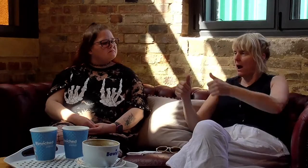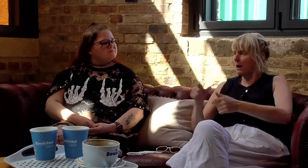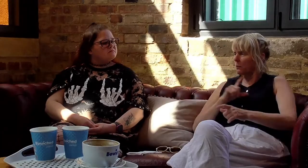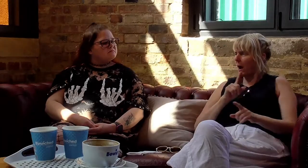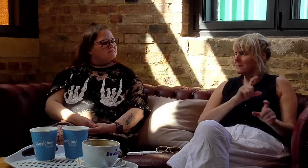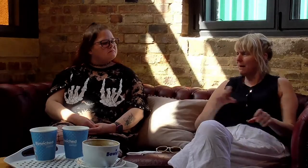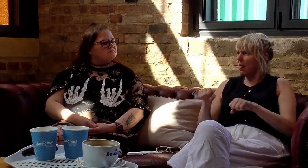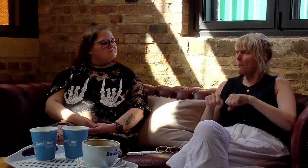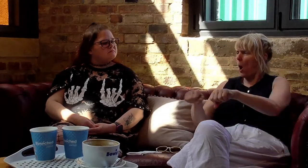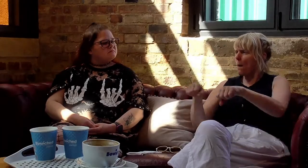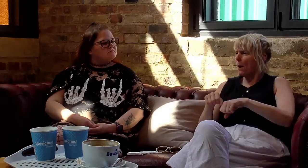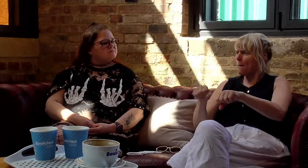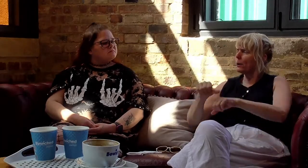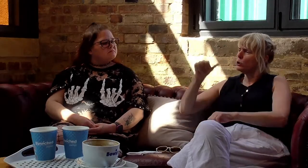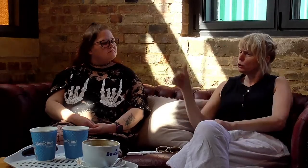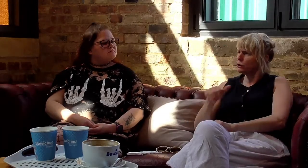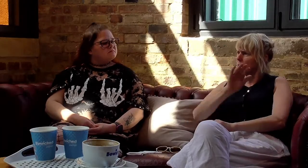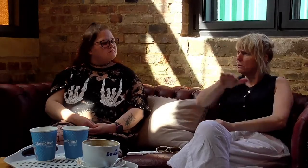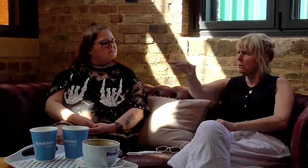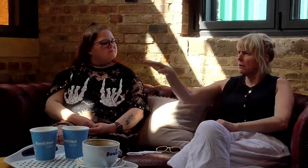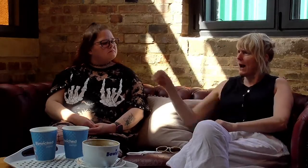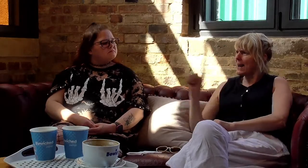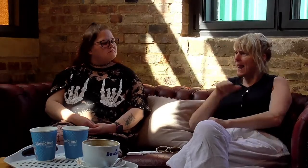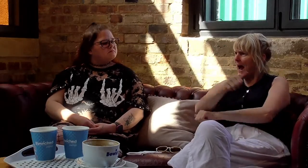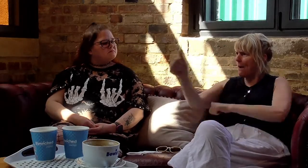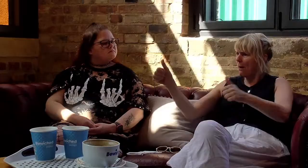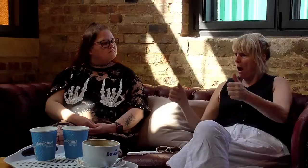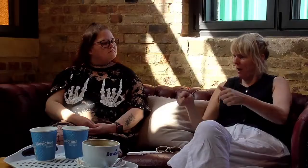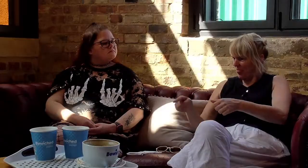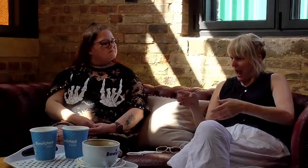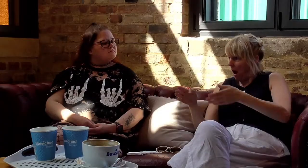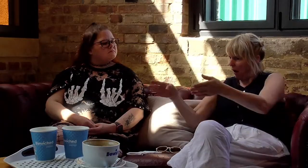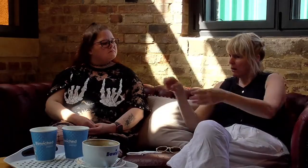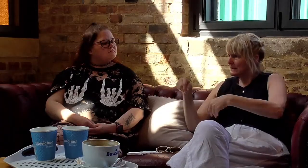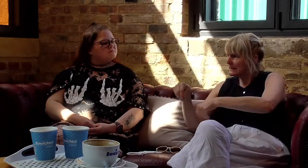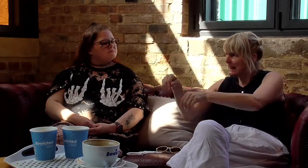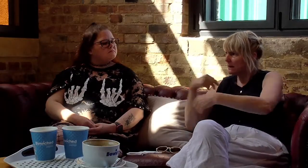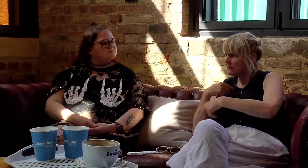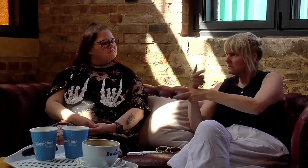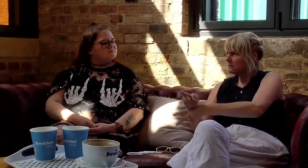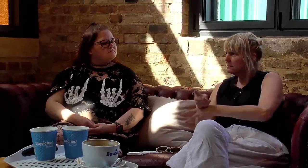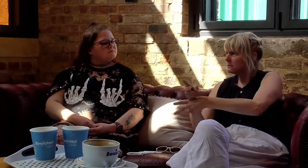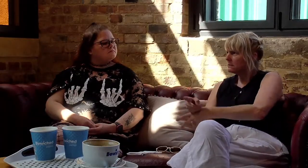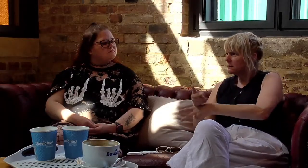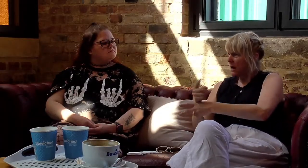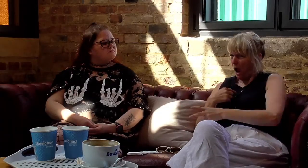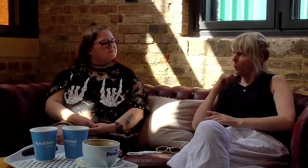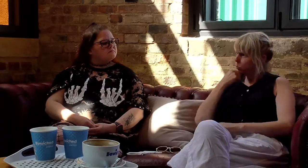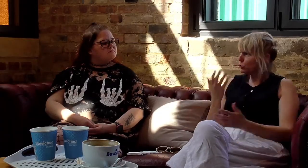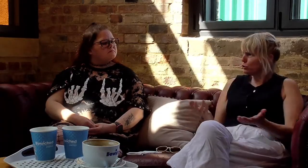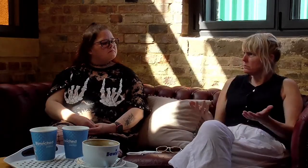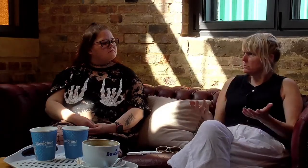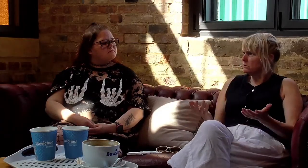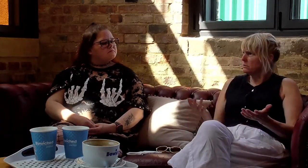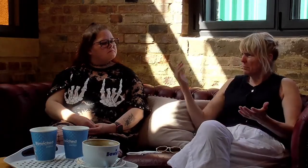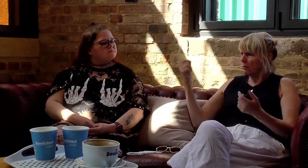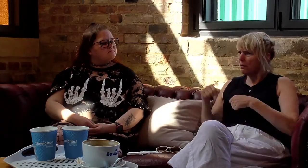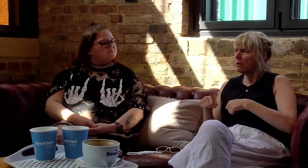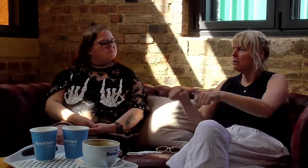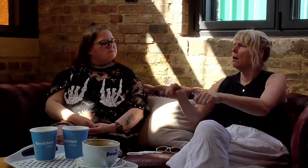plants. I don't understand why they're still cutting though, because you could just ask people